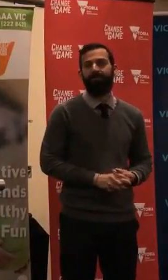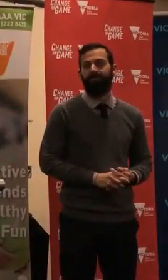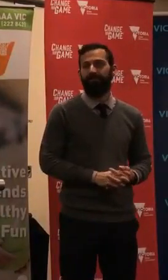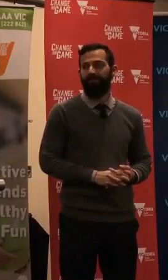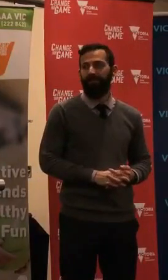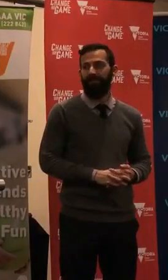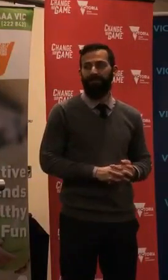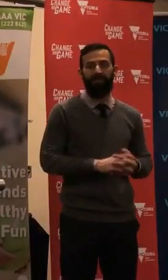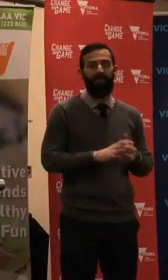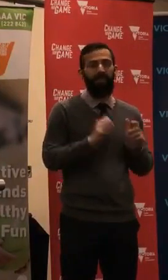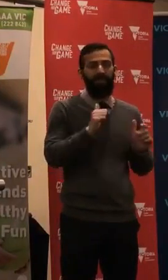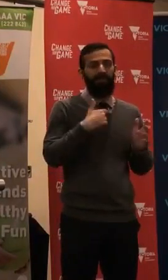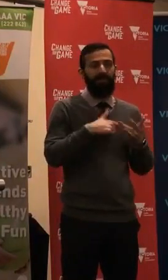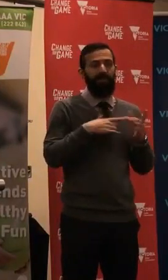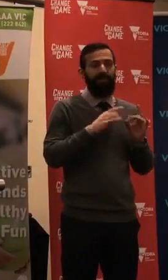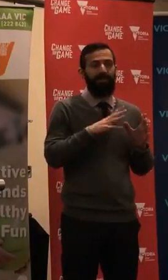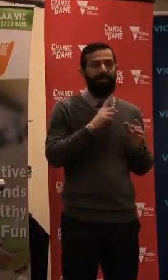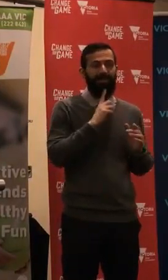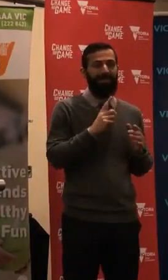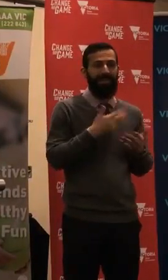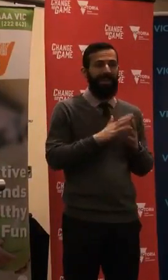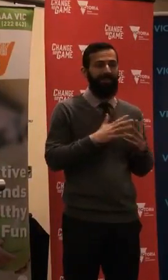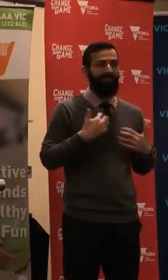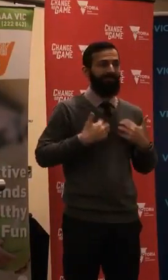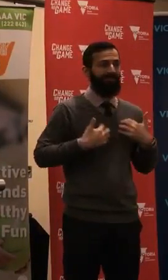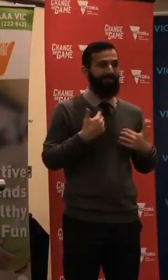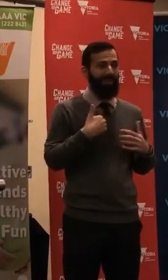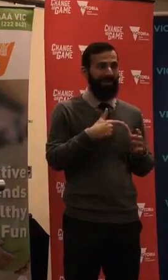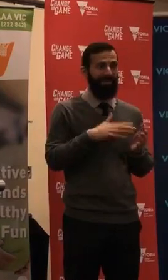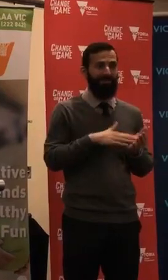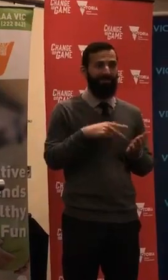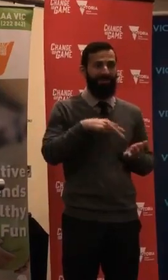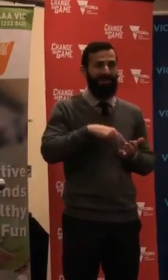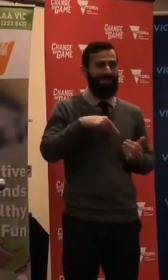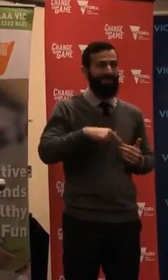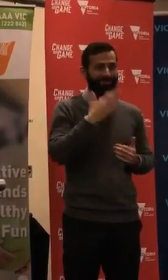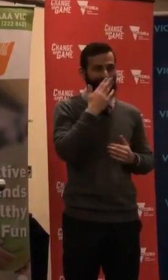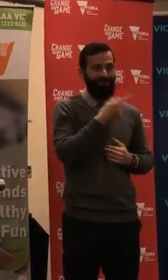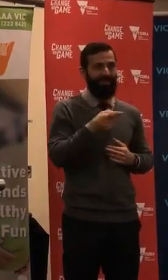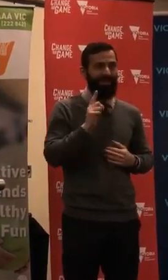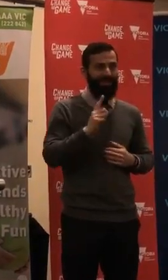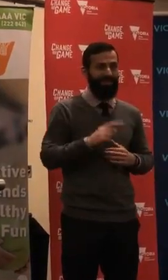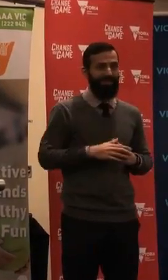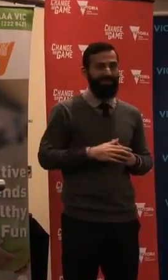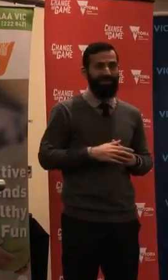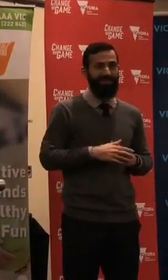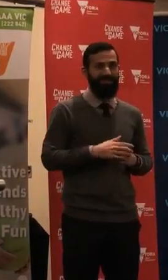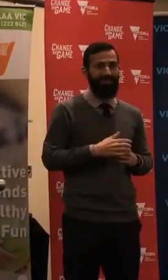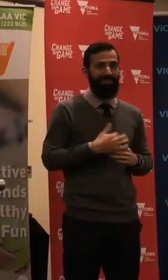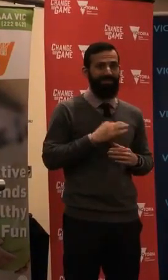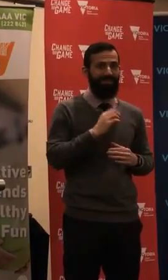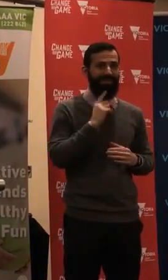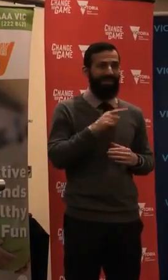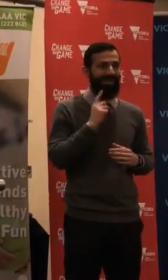Okay, can I just begin by saying just how stoked I am to actually be standing here before you today. I don't say that lightly.